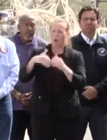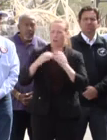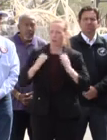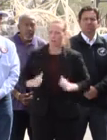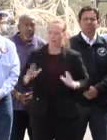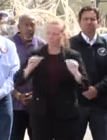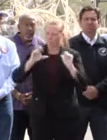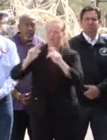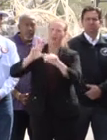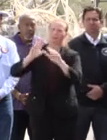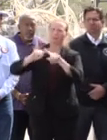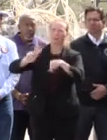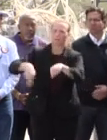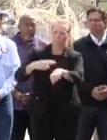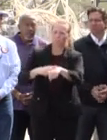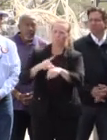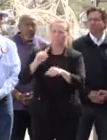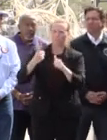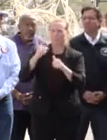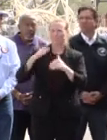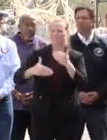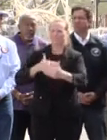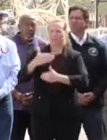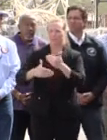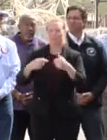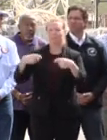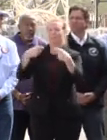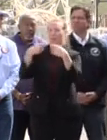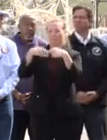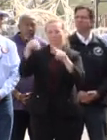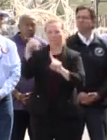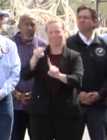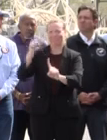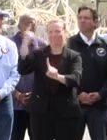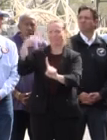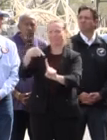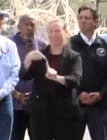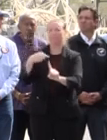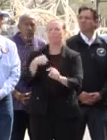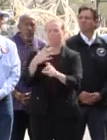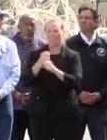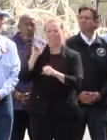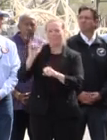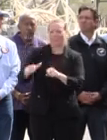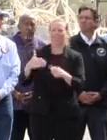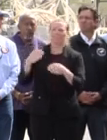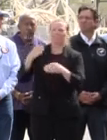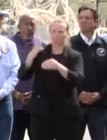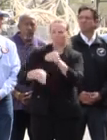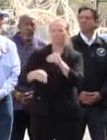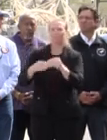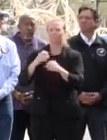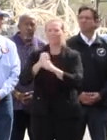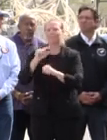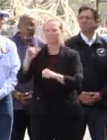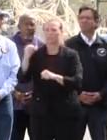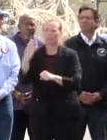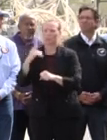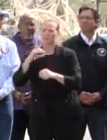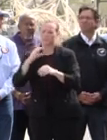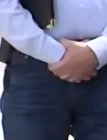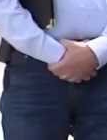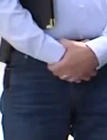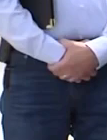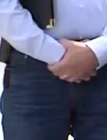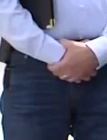know that the first step is power restoration. We take that job seriously, and we will continue to do